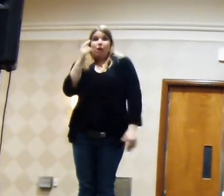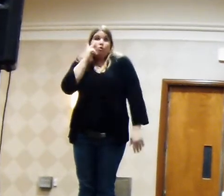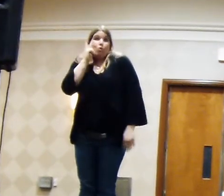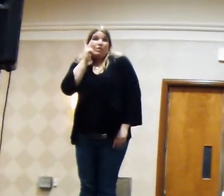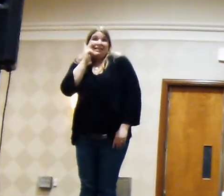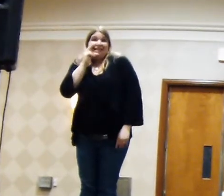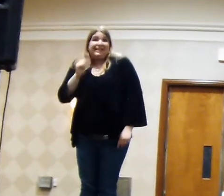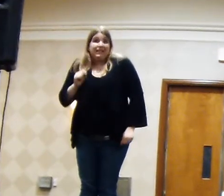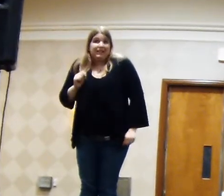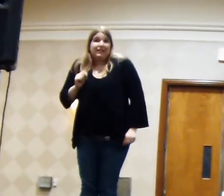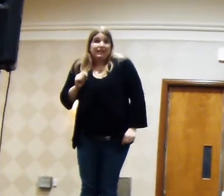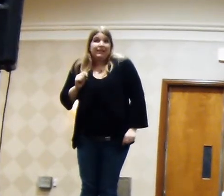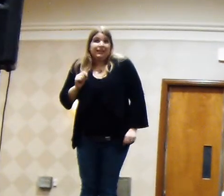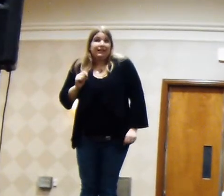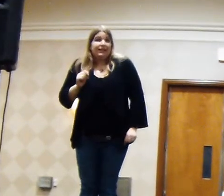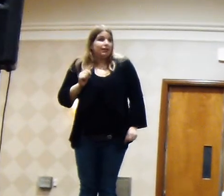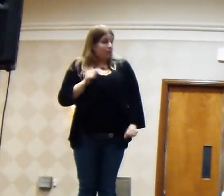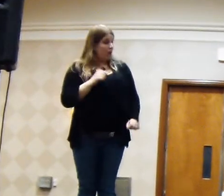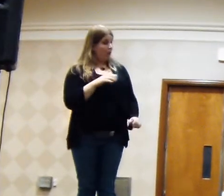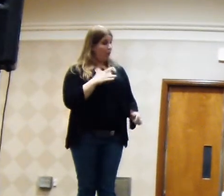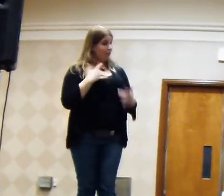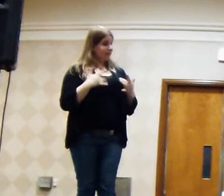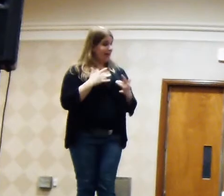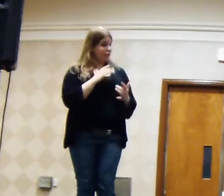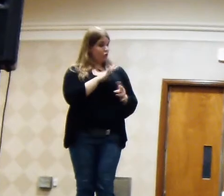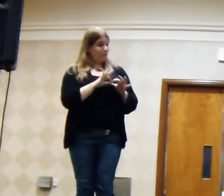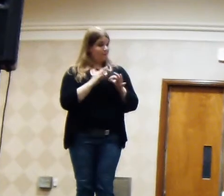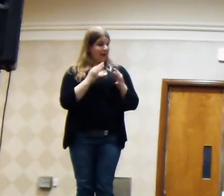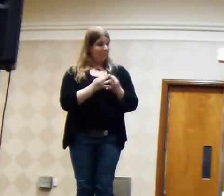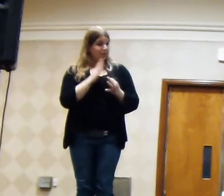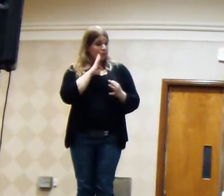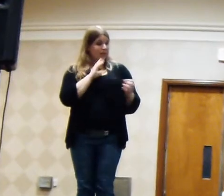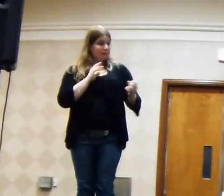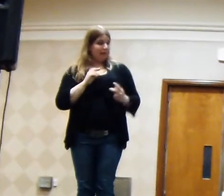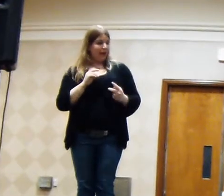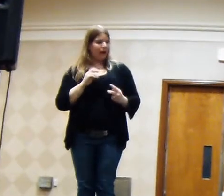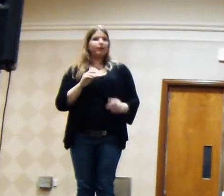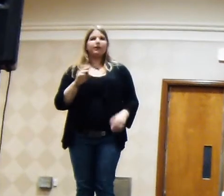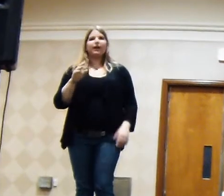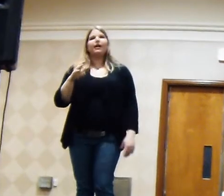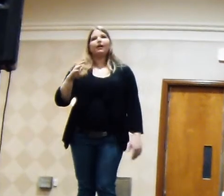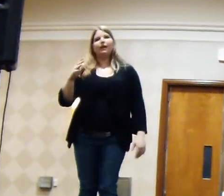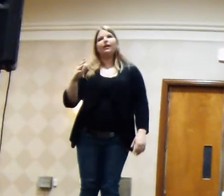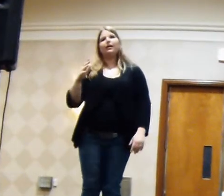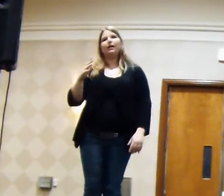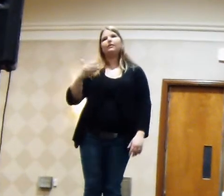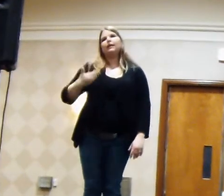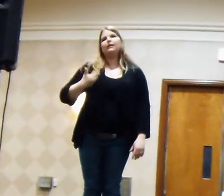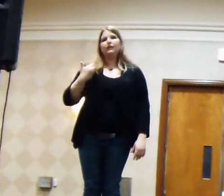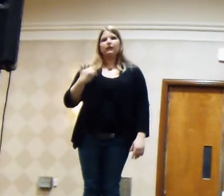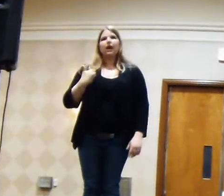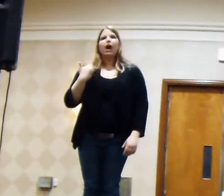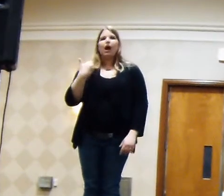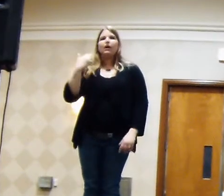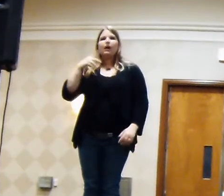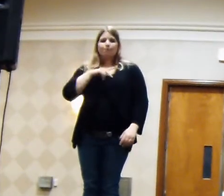That's exciting. Yeah. So you can bring it back into the family, get it back. I'm hoping that she was auditioning for the young Princess Leia.